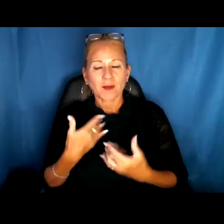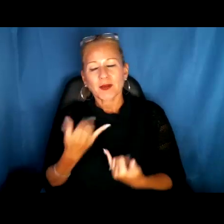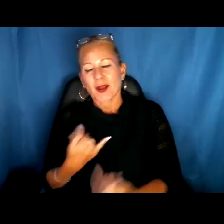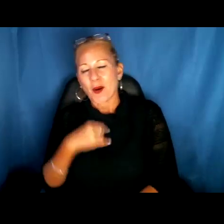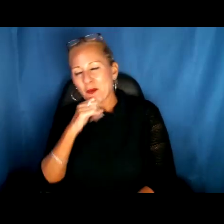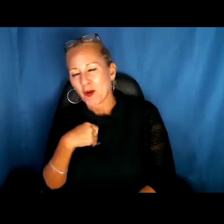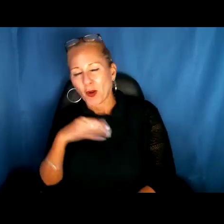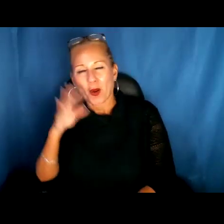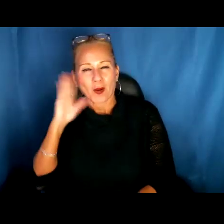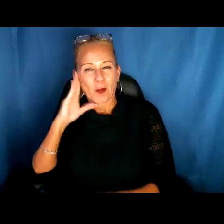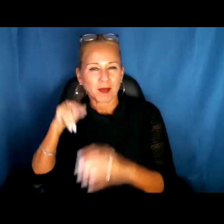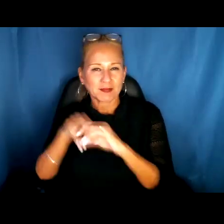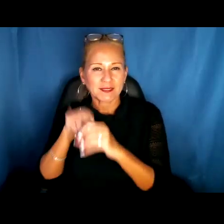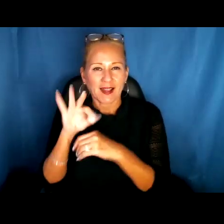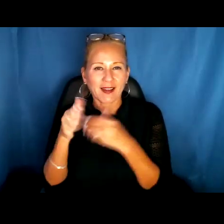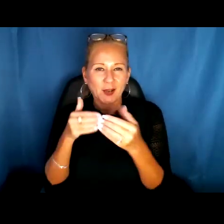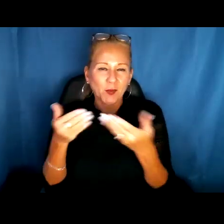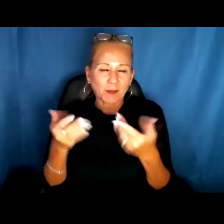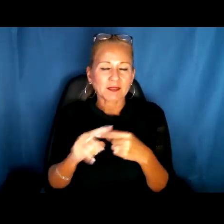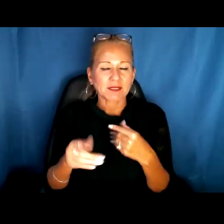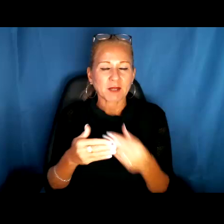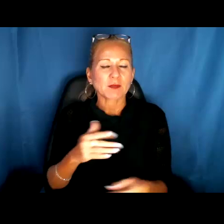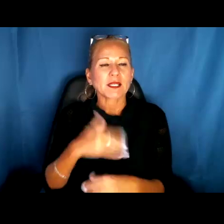really doesn't matter. Next slide.